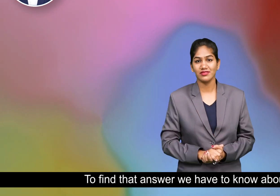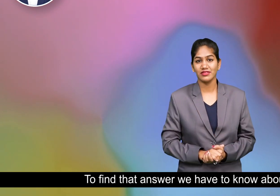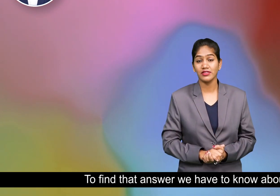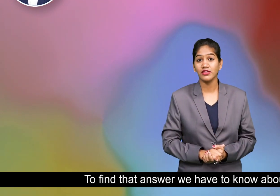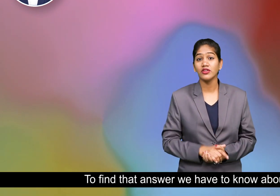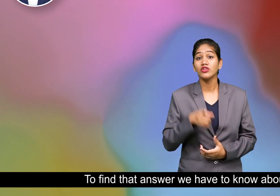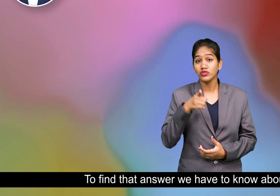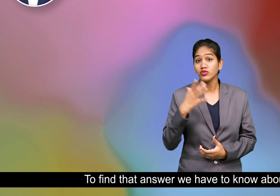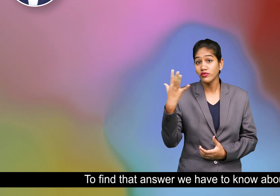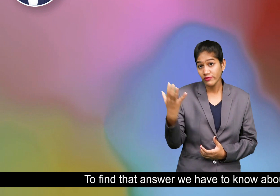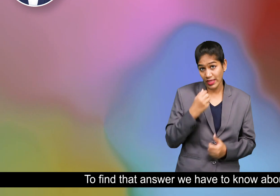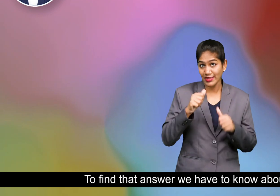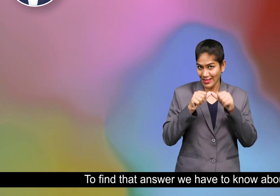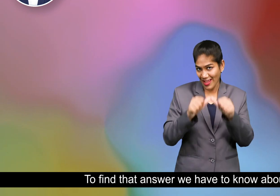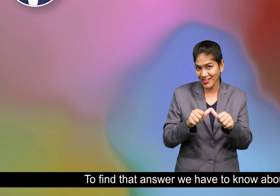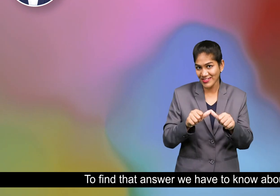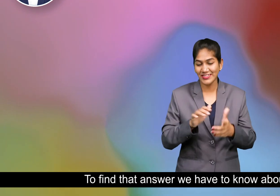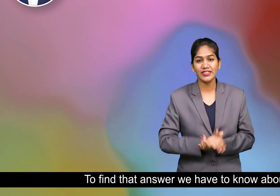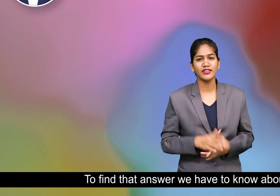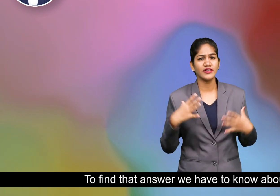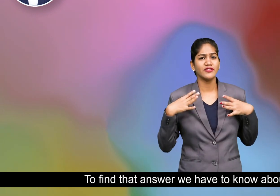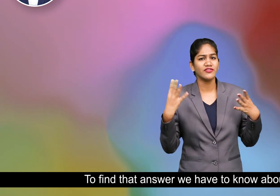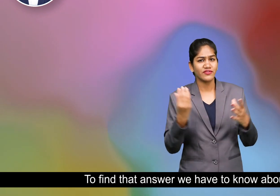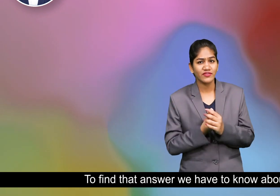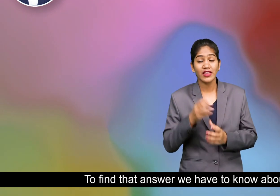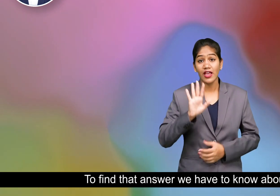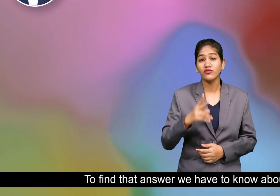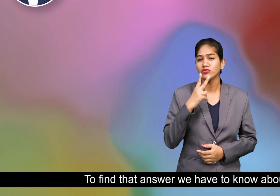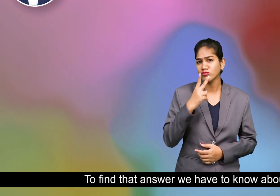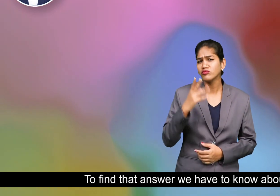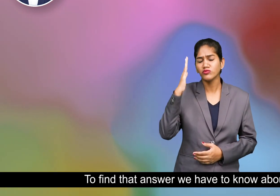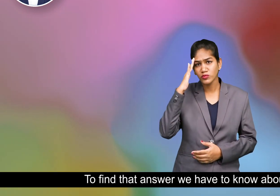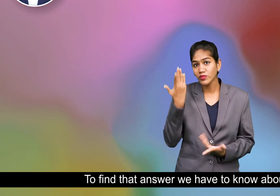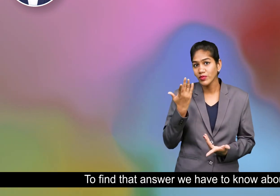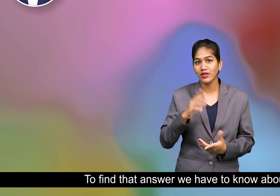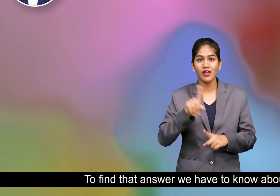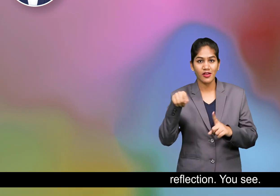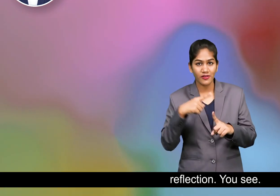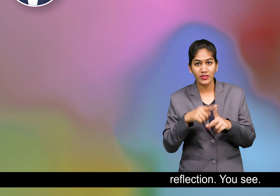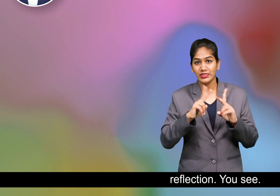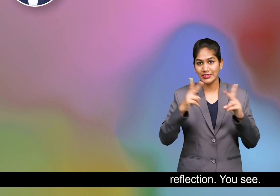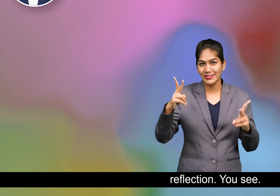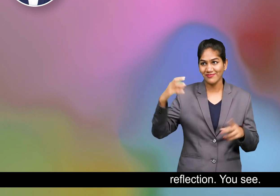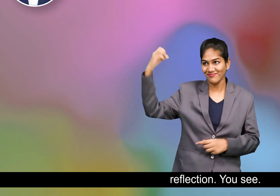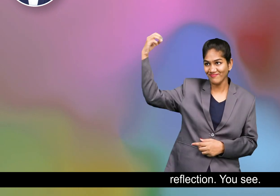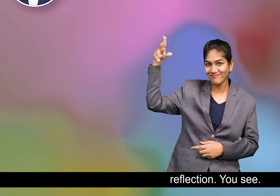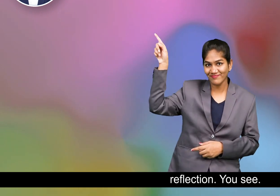To find that answer, we have to know about the types of